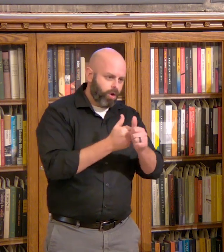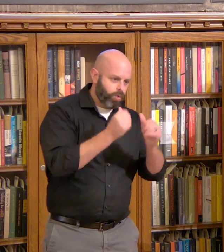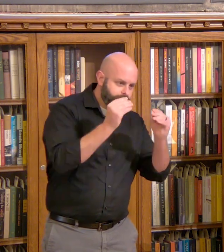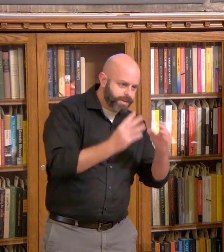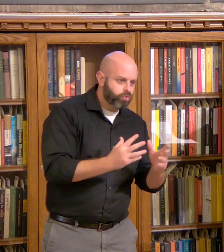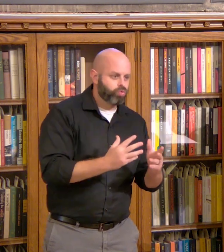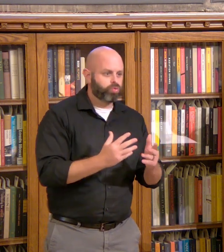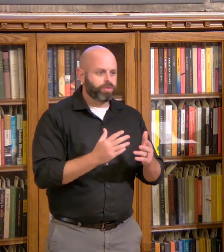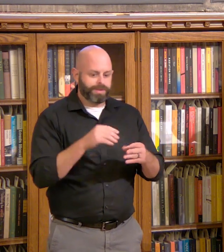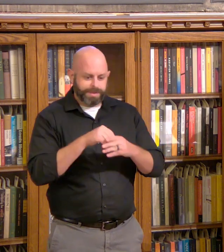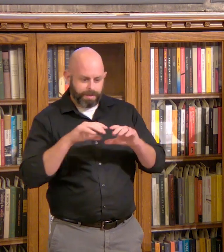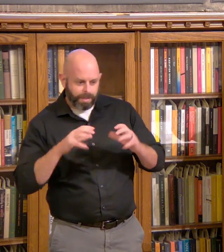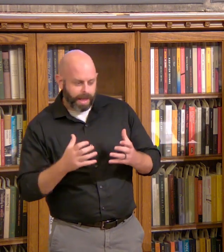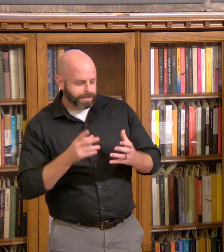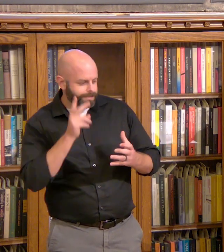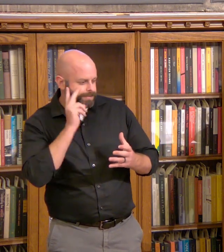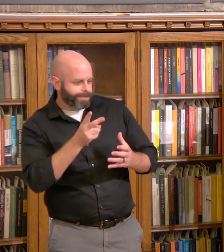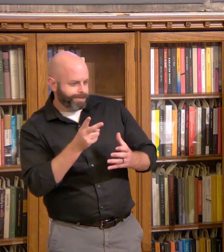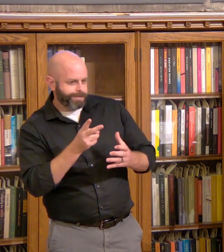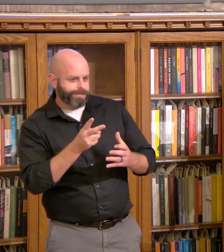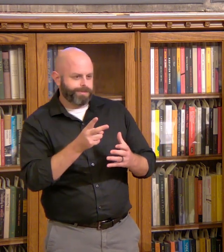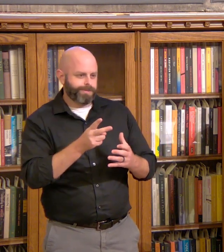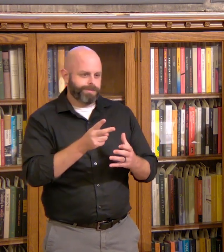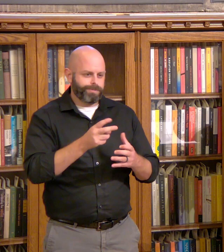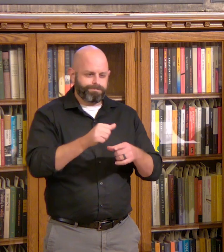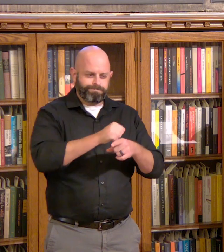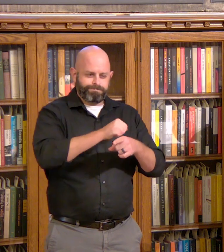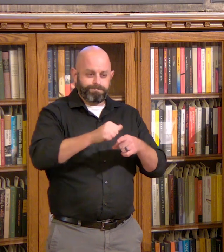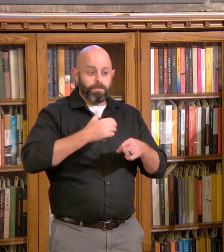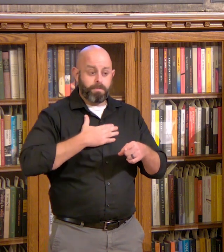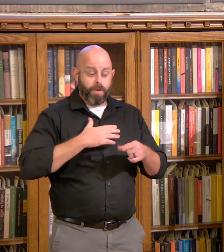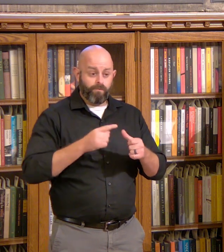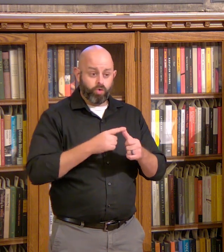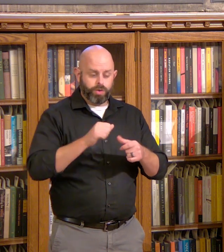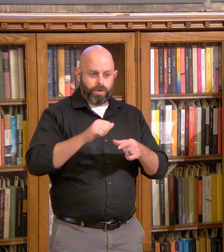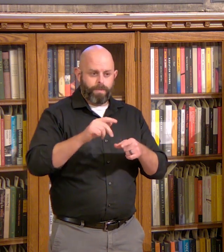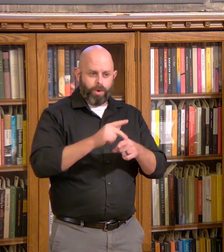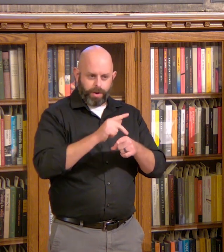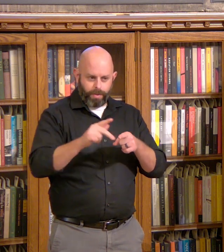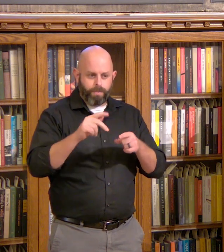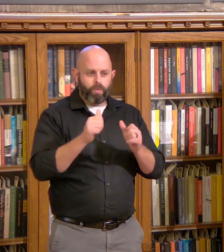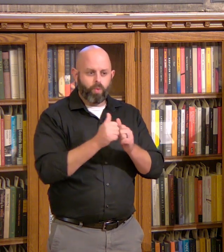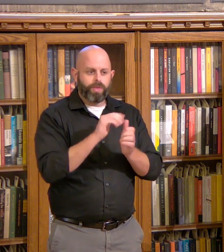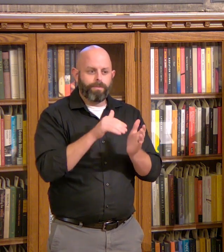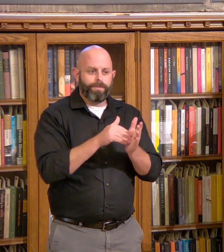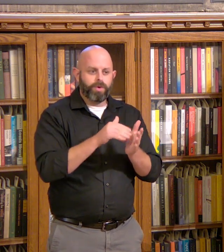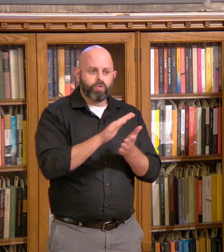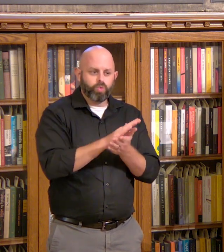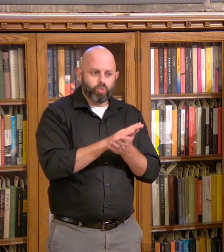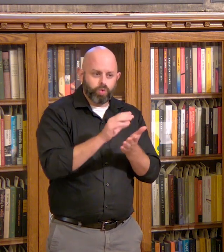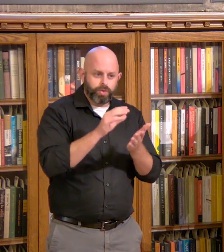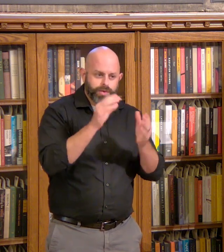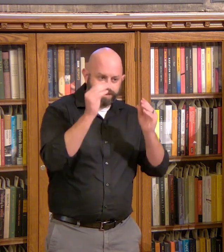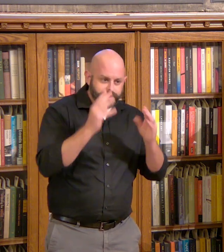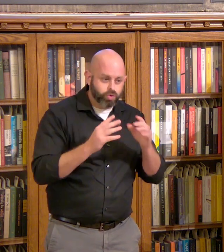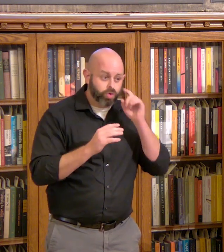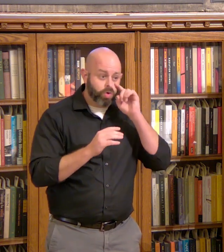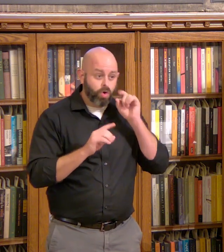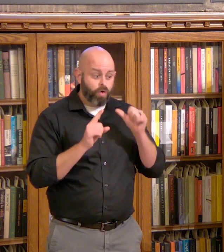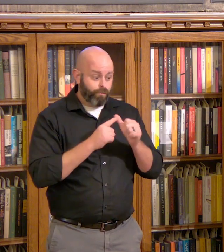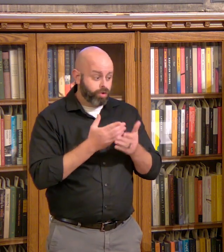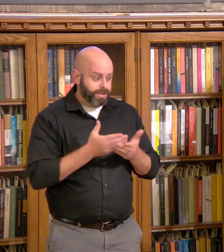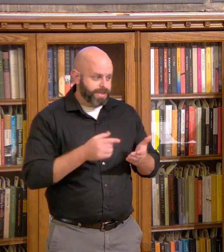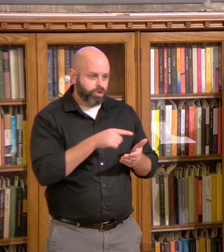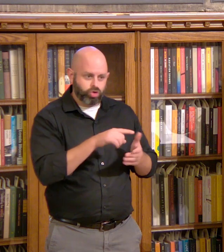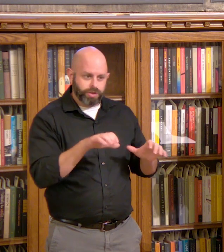got it and my first practical was with a middle school teacher and the first thing she did was say